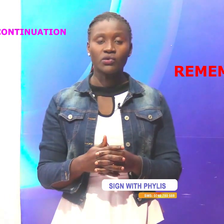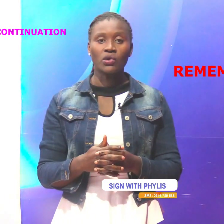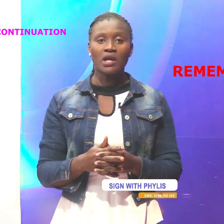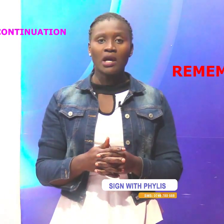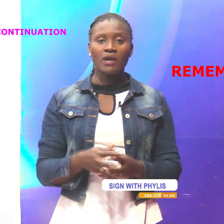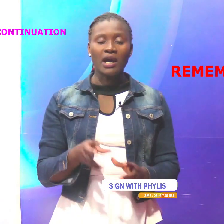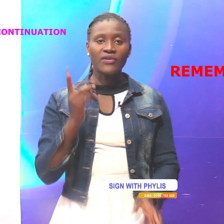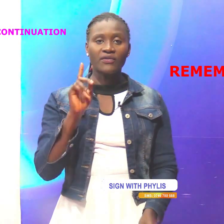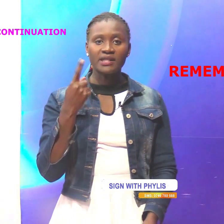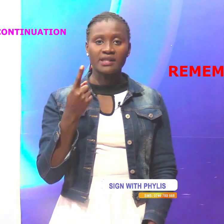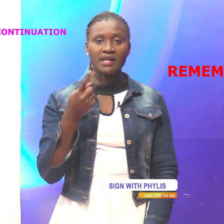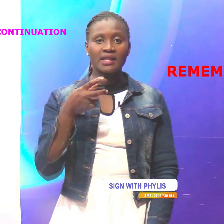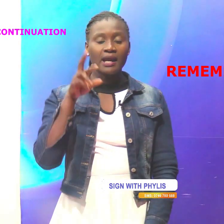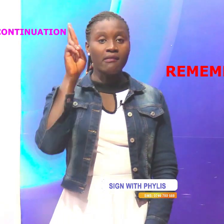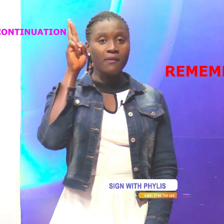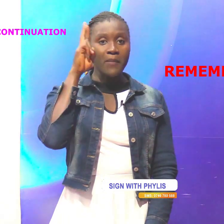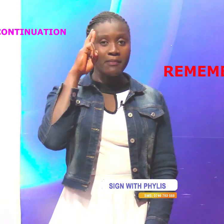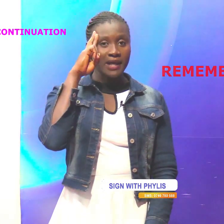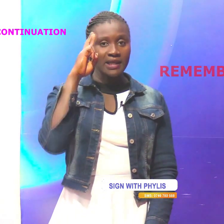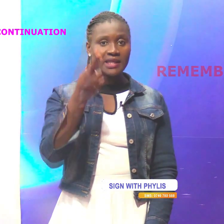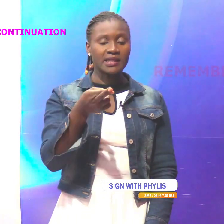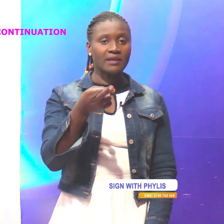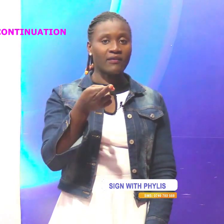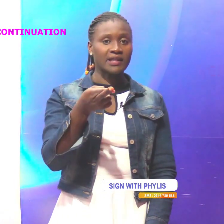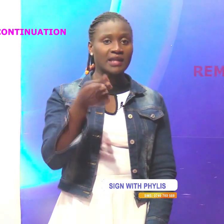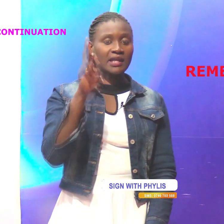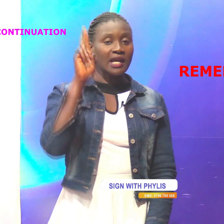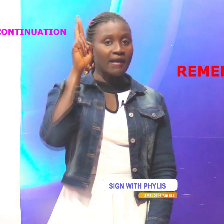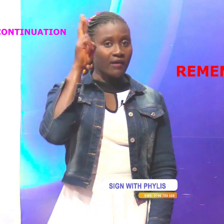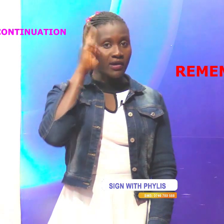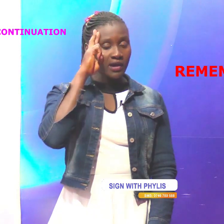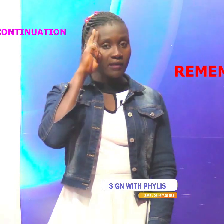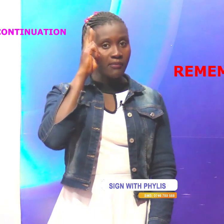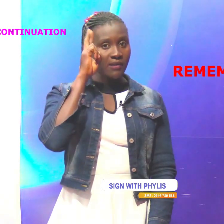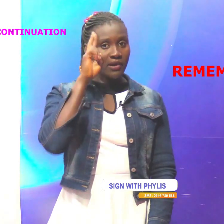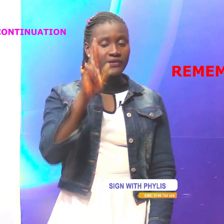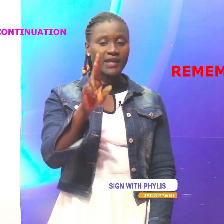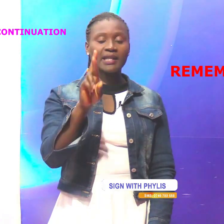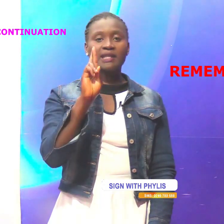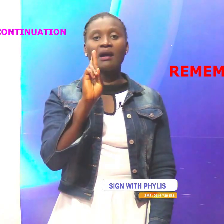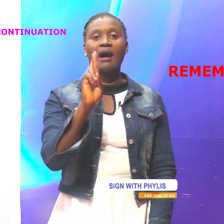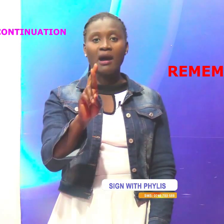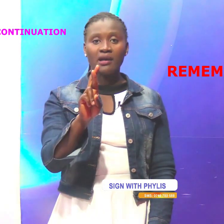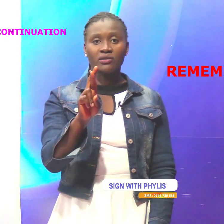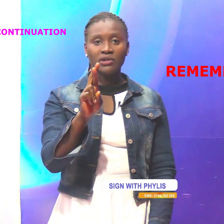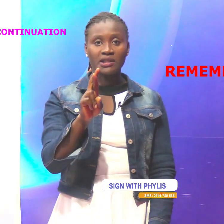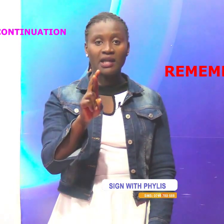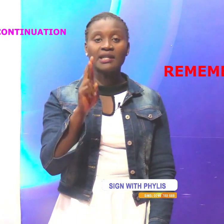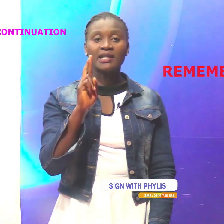you have the first sign, remember. This is the first sign, remember. Just letter R, you initialize letter R and